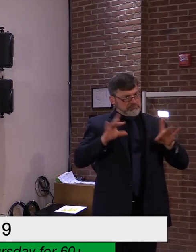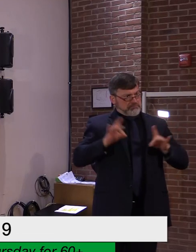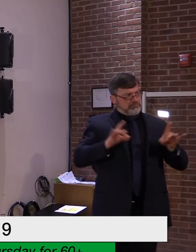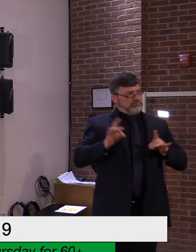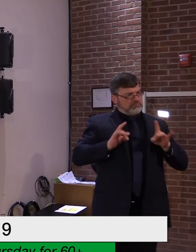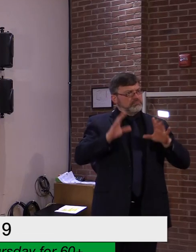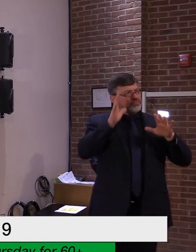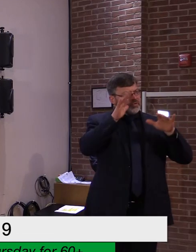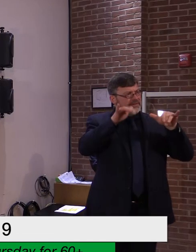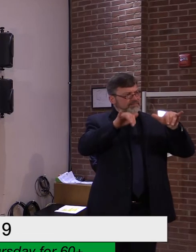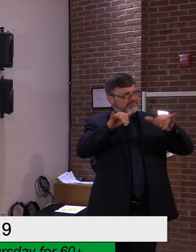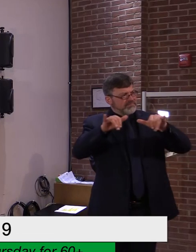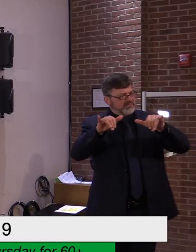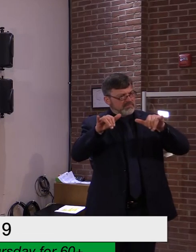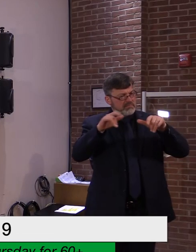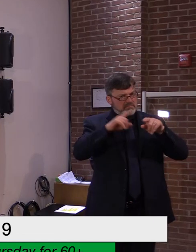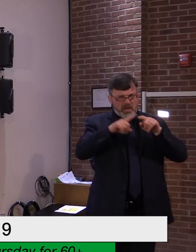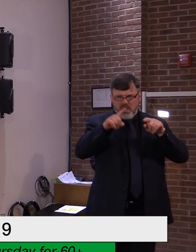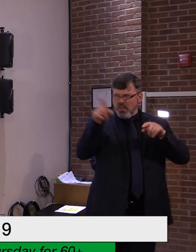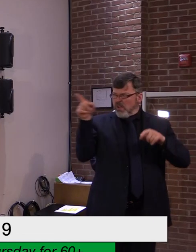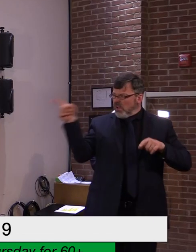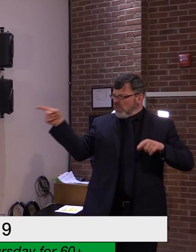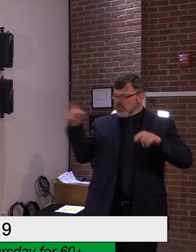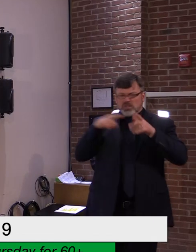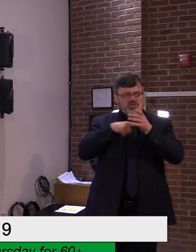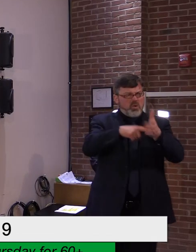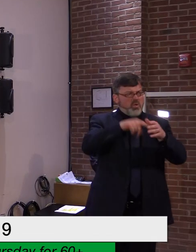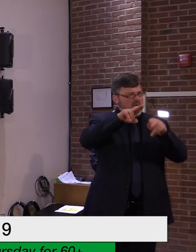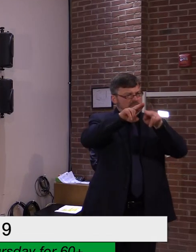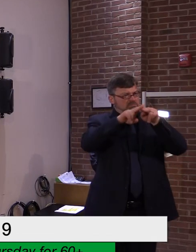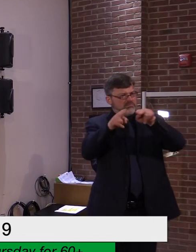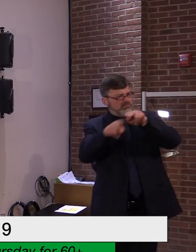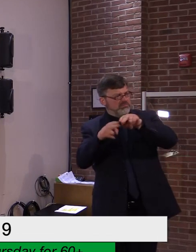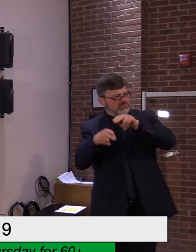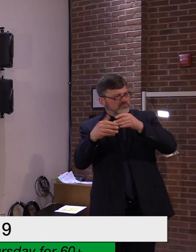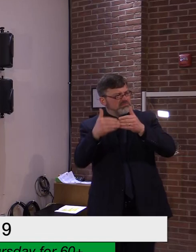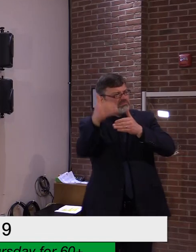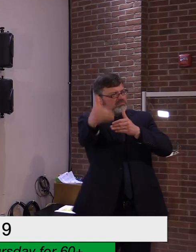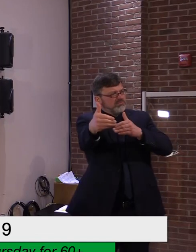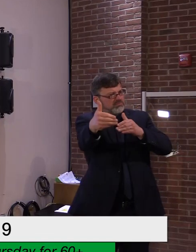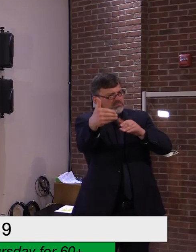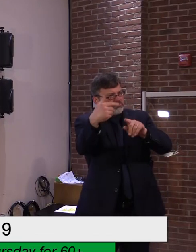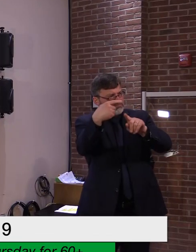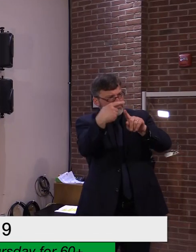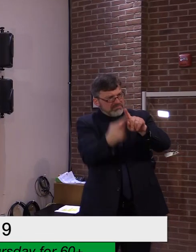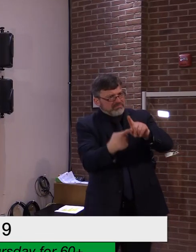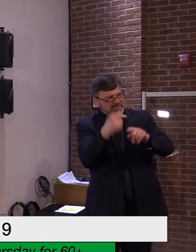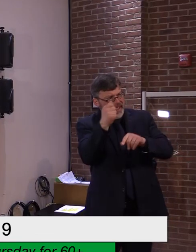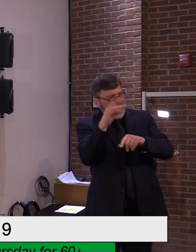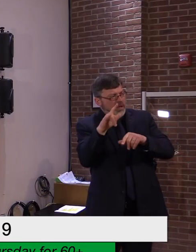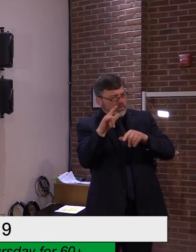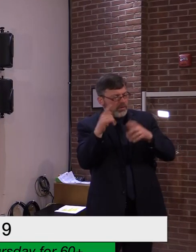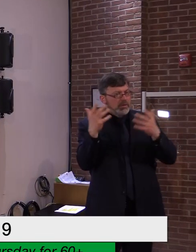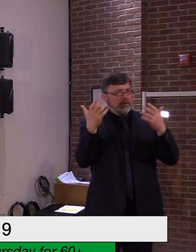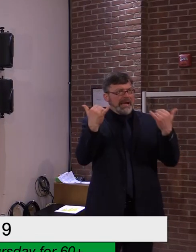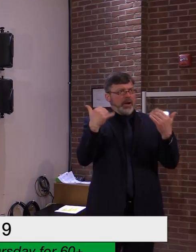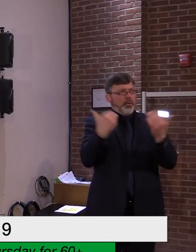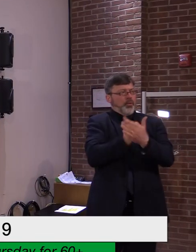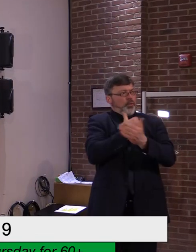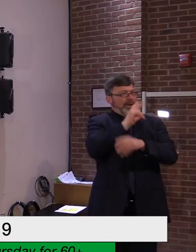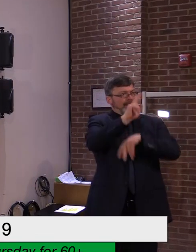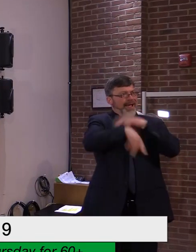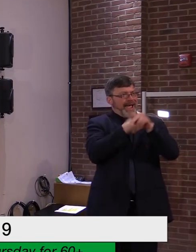the variant and those new strains, how confident are you in your projection?